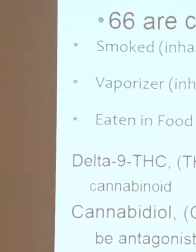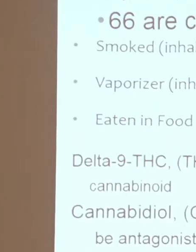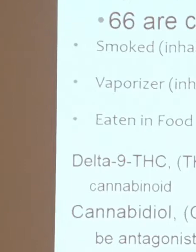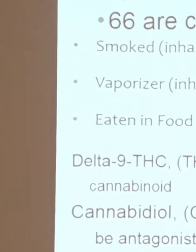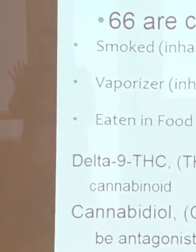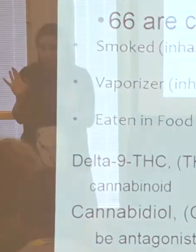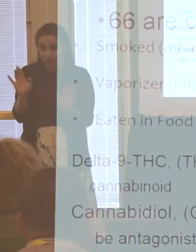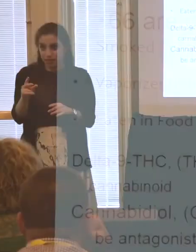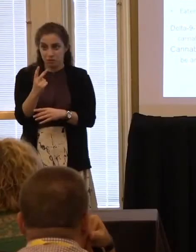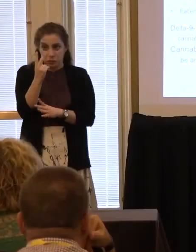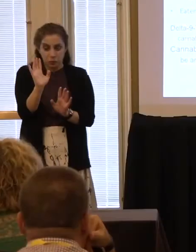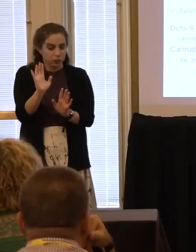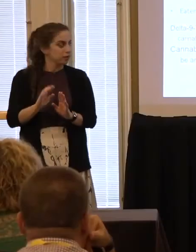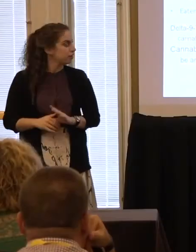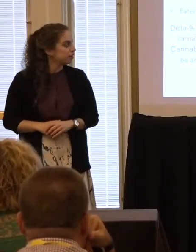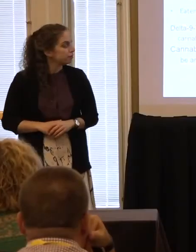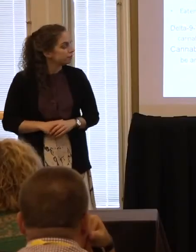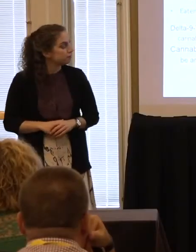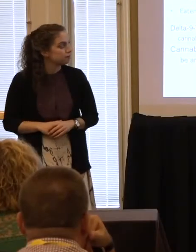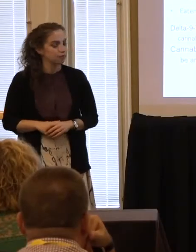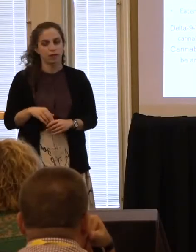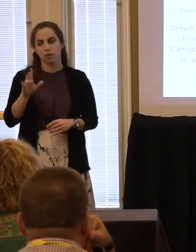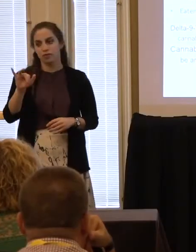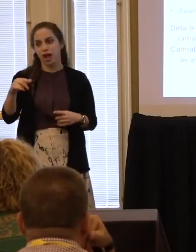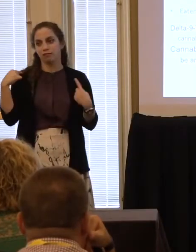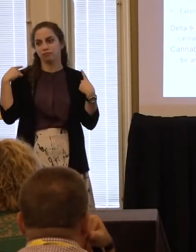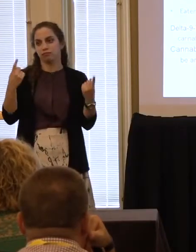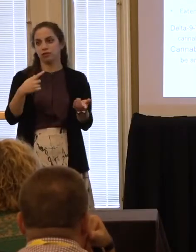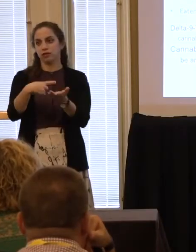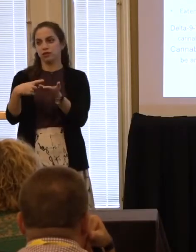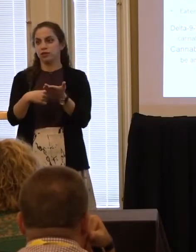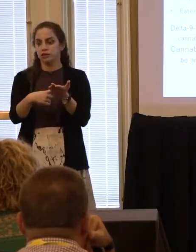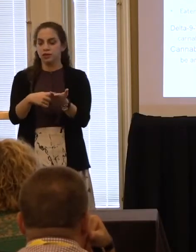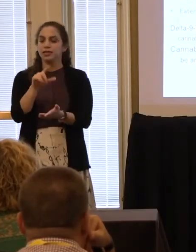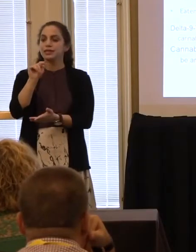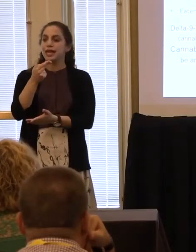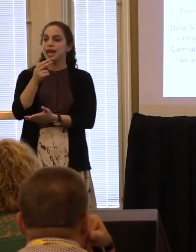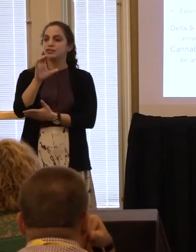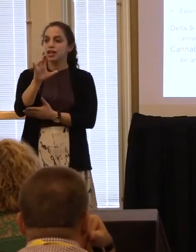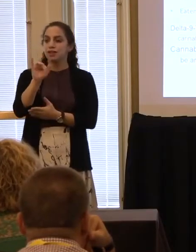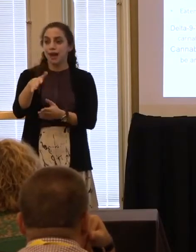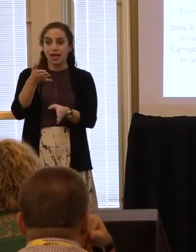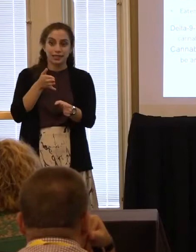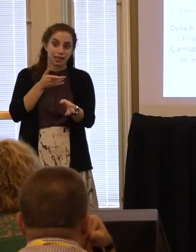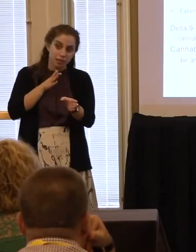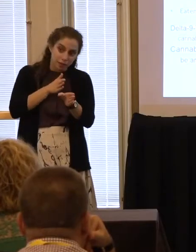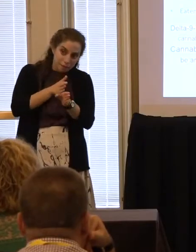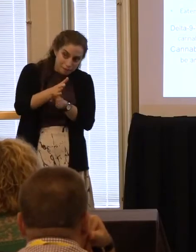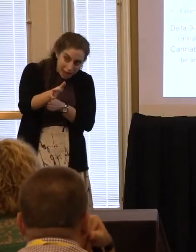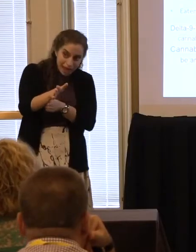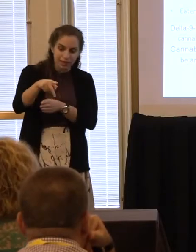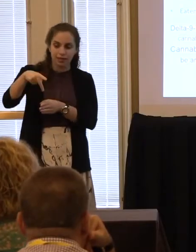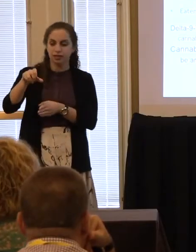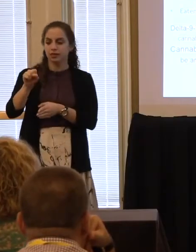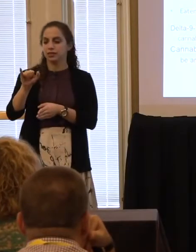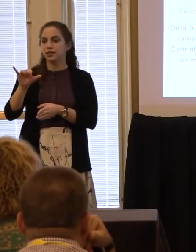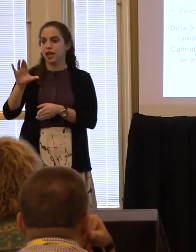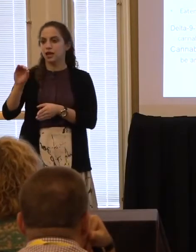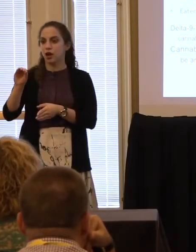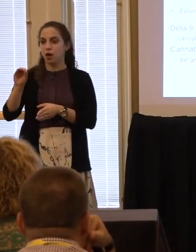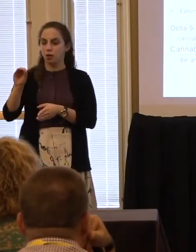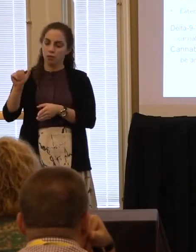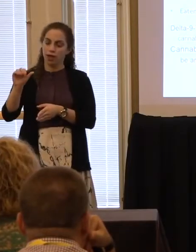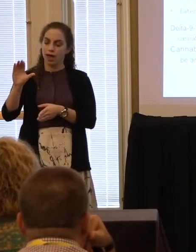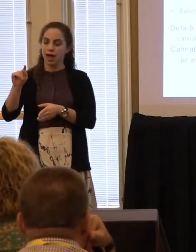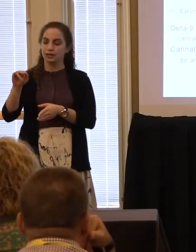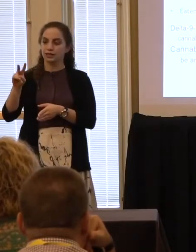so that's what we've been talking about. So again, THC is the main psychoactive cannabinoid,